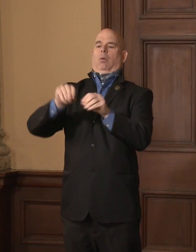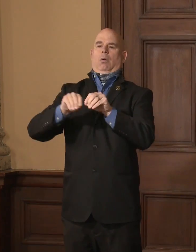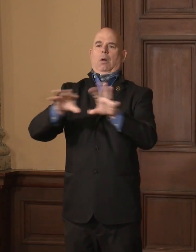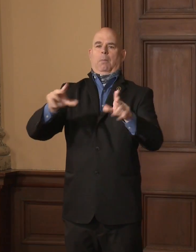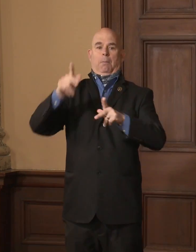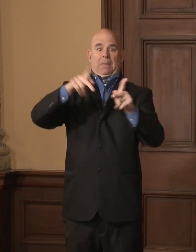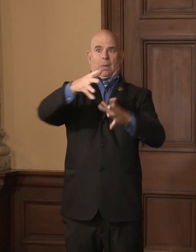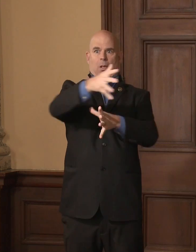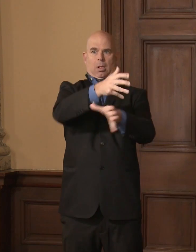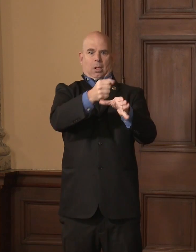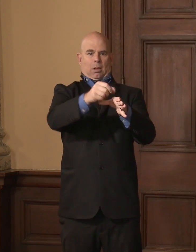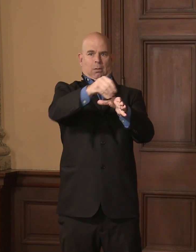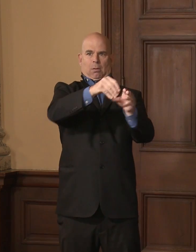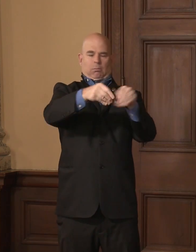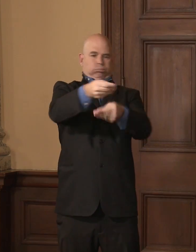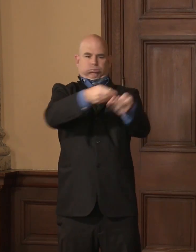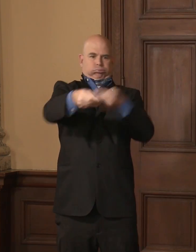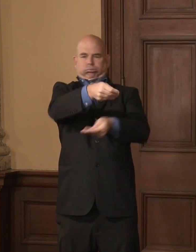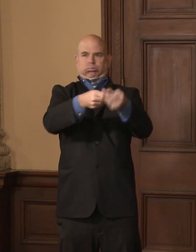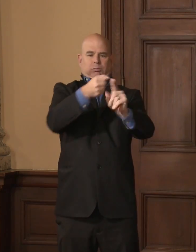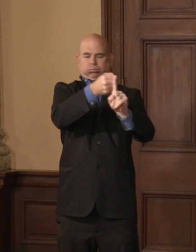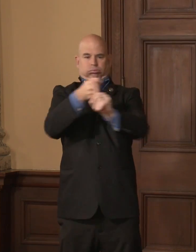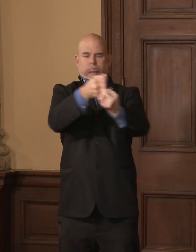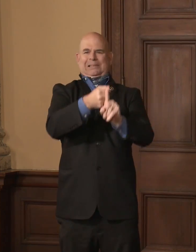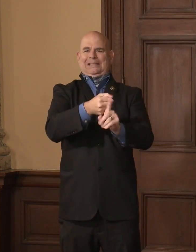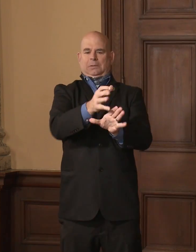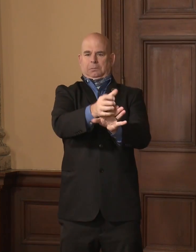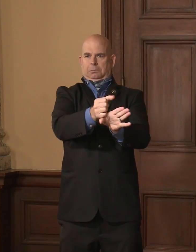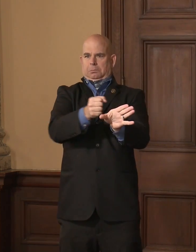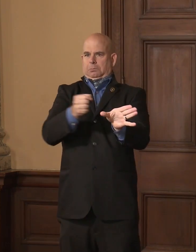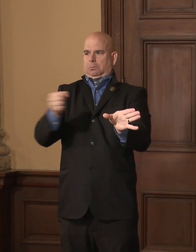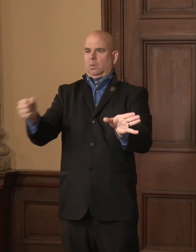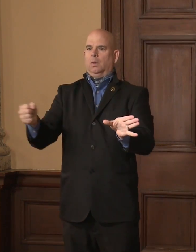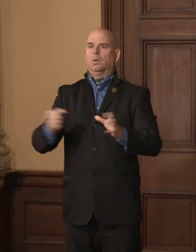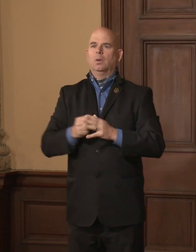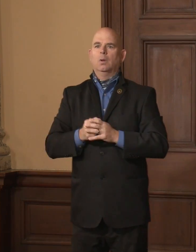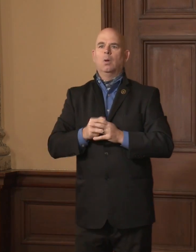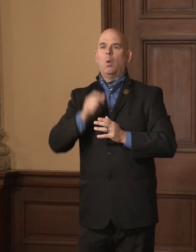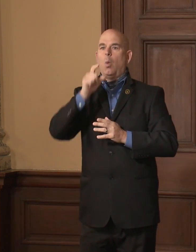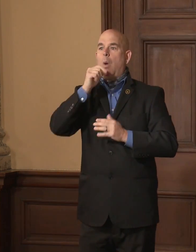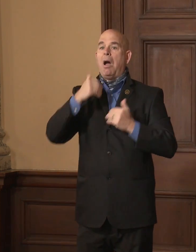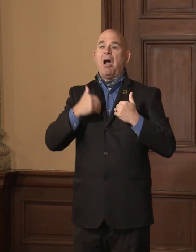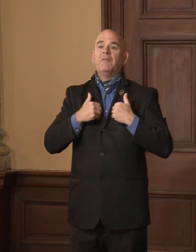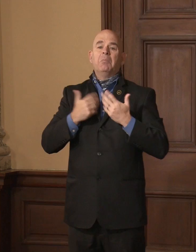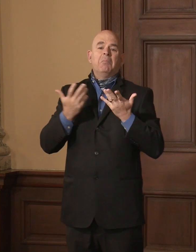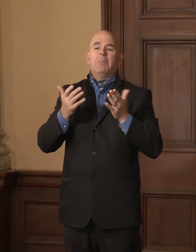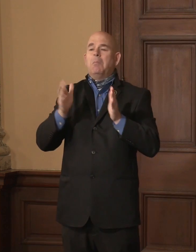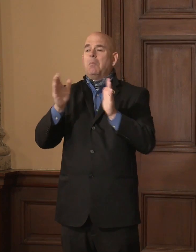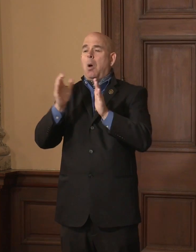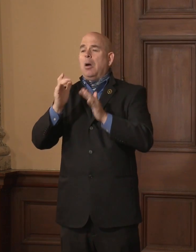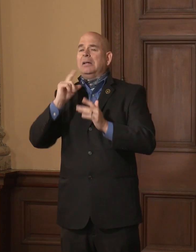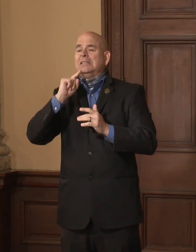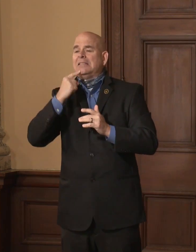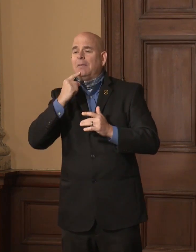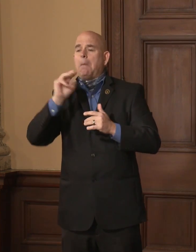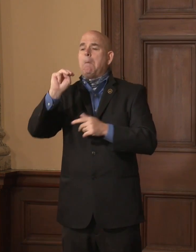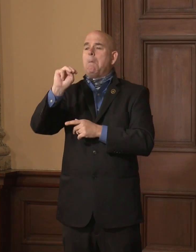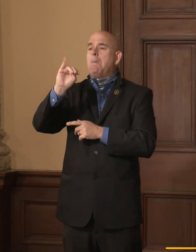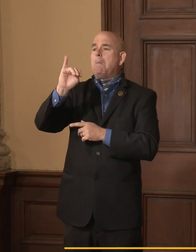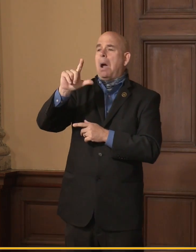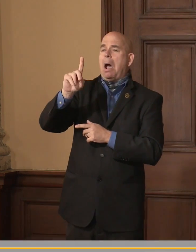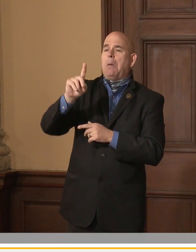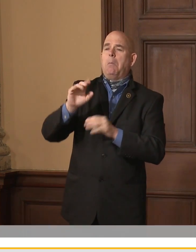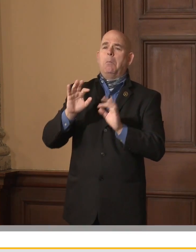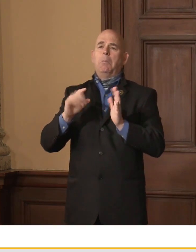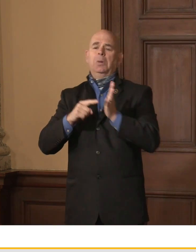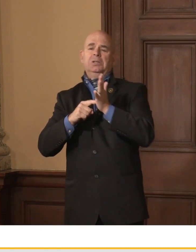negative. Individuals with mild or moderate symptoms who do not require hospitalization and need a place to be able to self-isolate safely